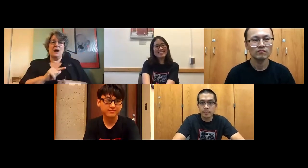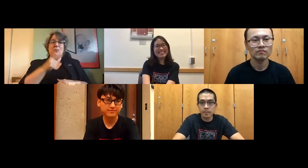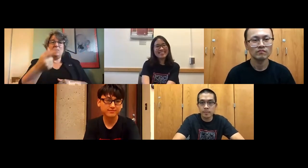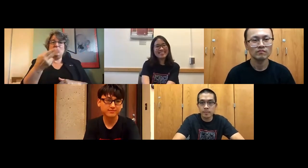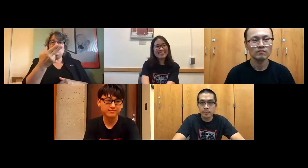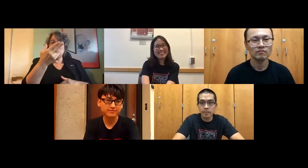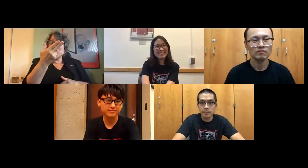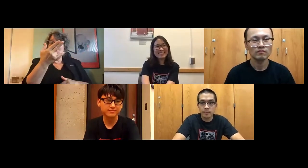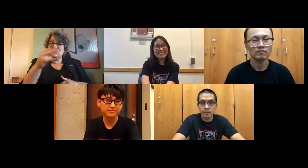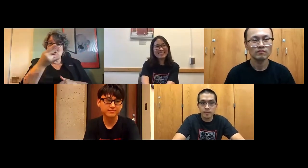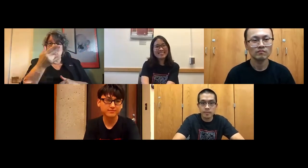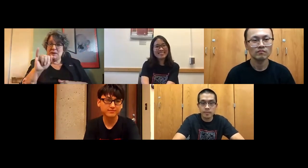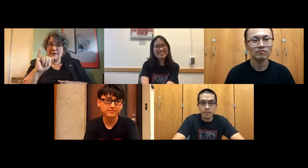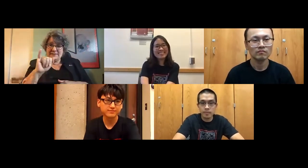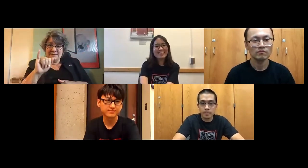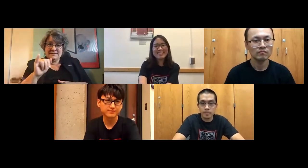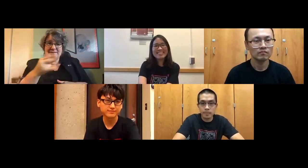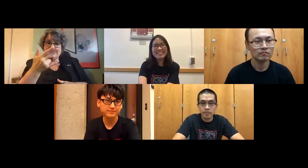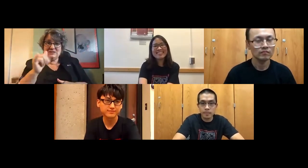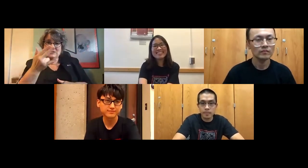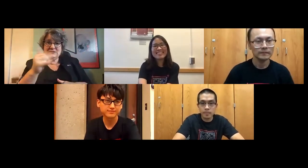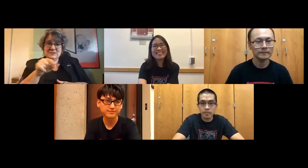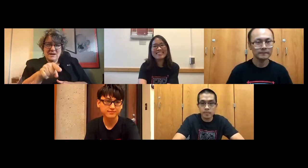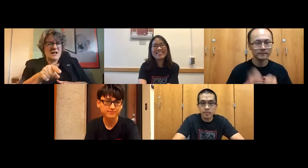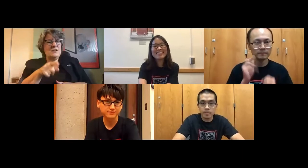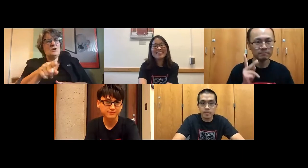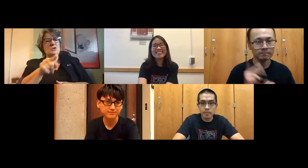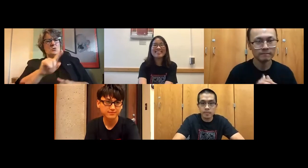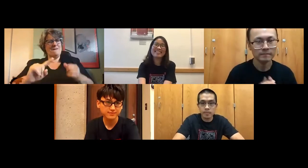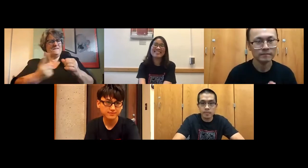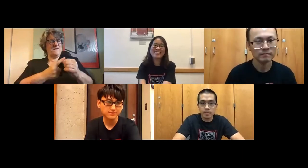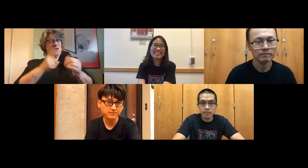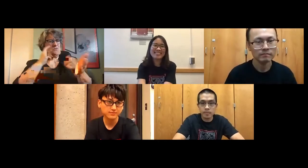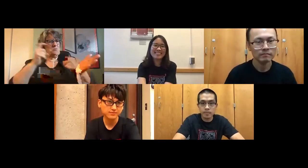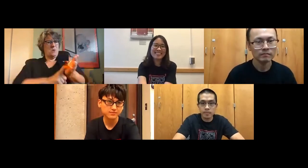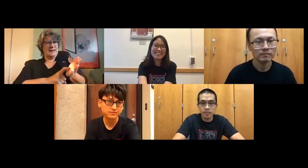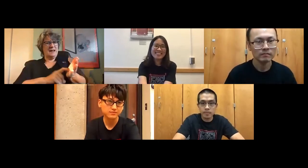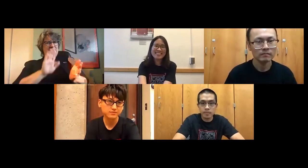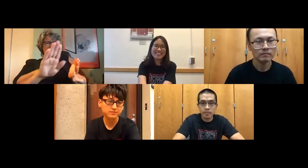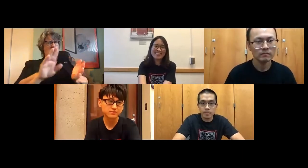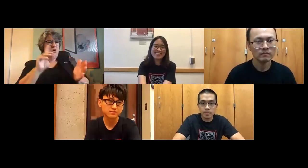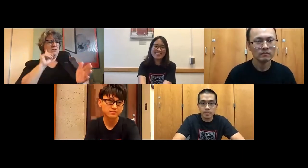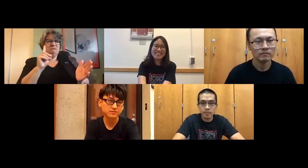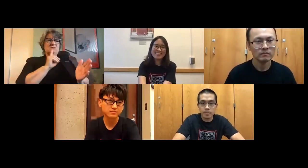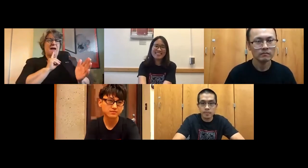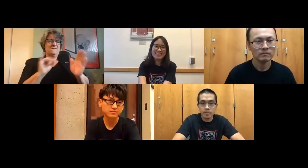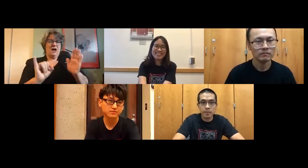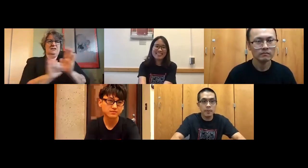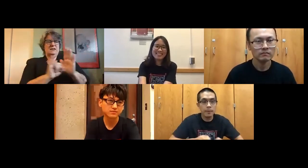now. So next, let's go to Juyuan. Juyuan, your turn. When did you first notice your